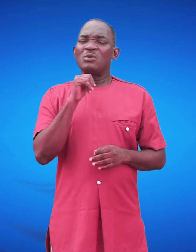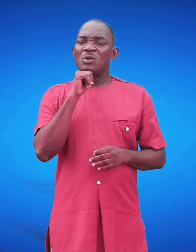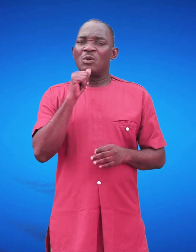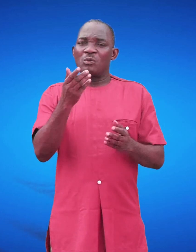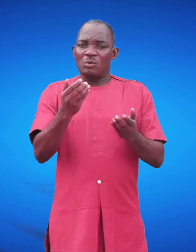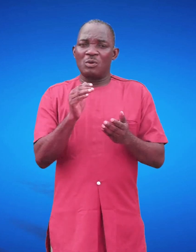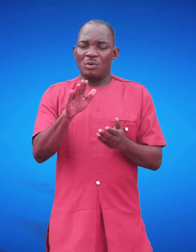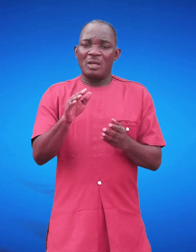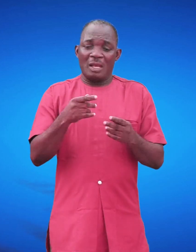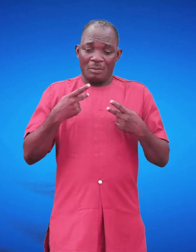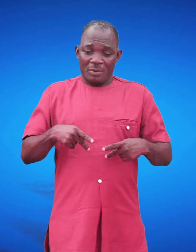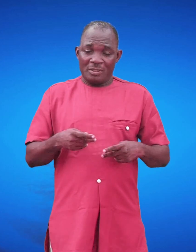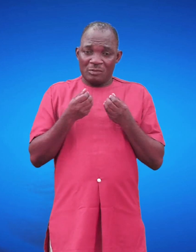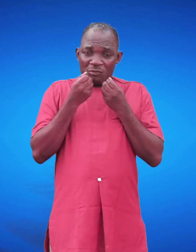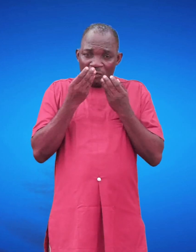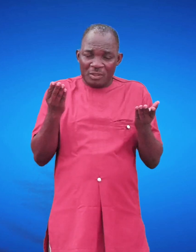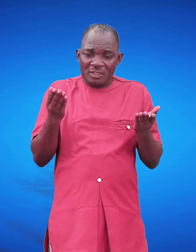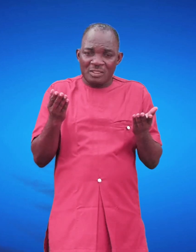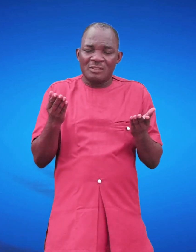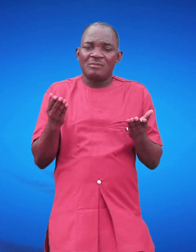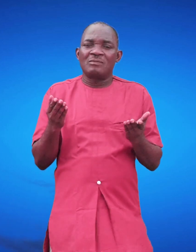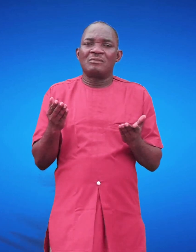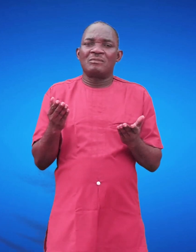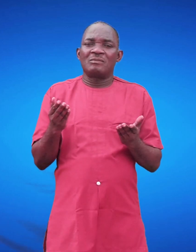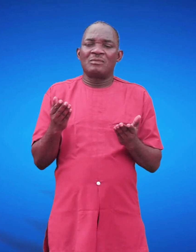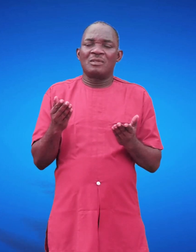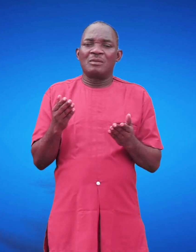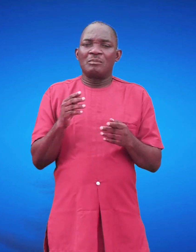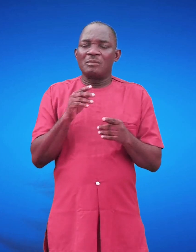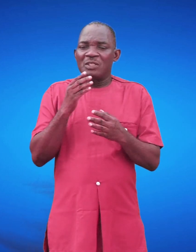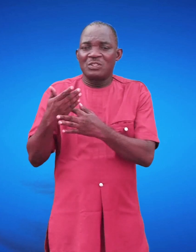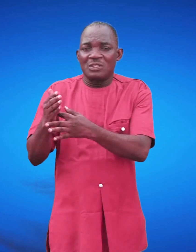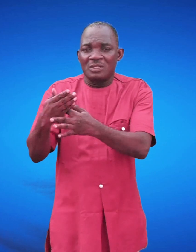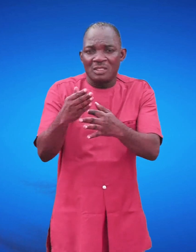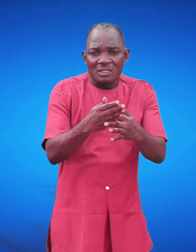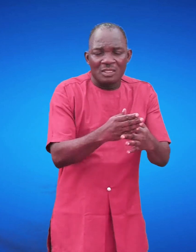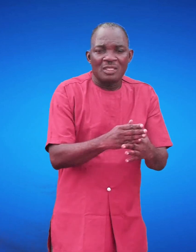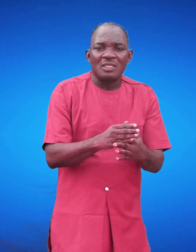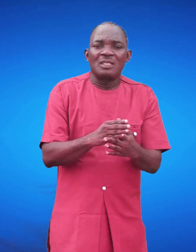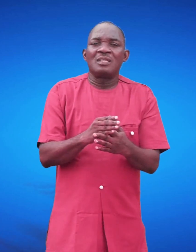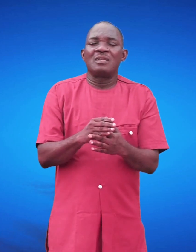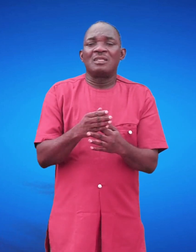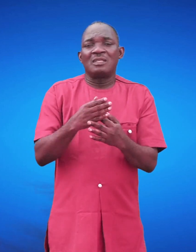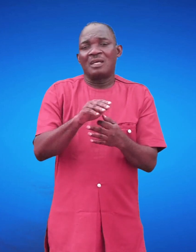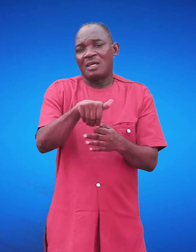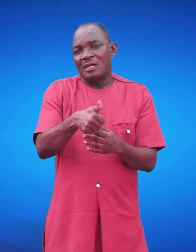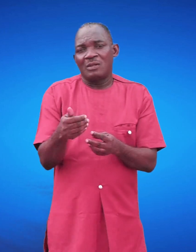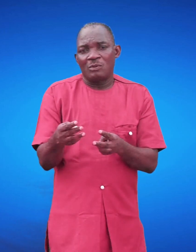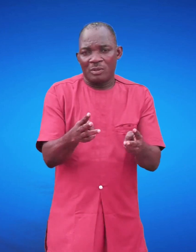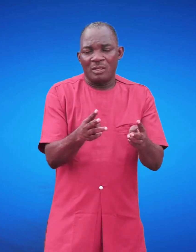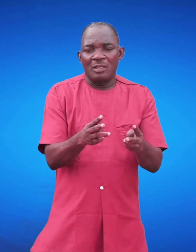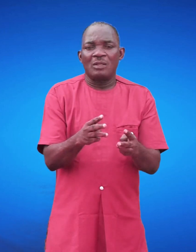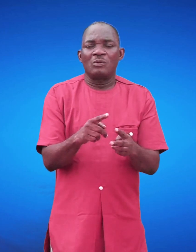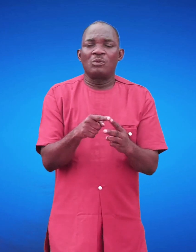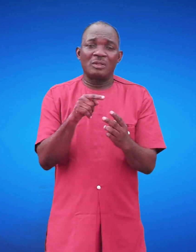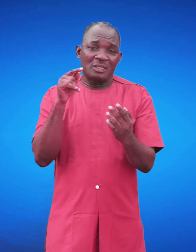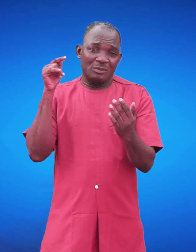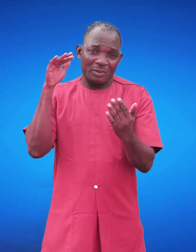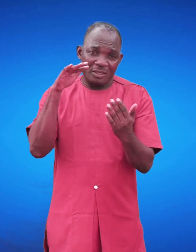your personal information to be shared in certain ways and to expect that the